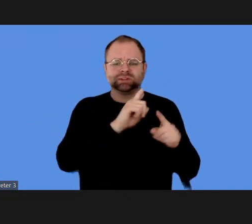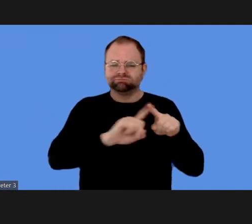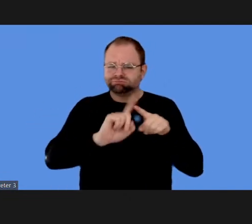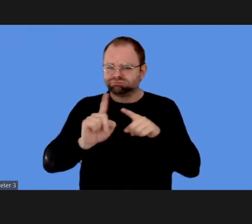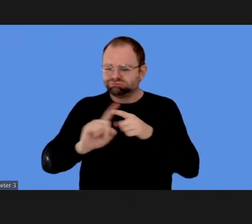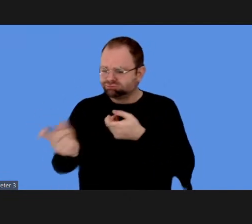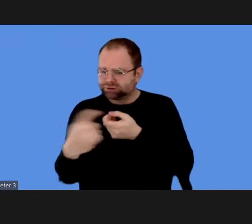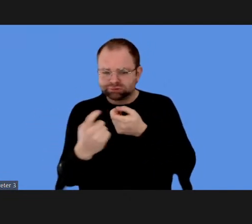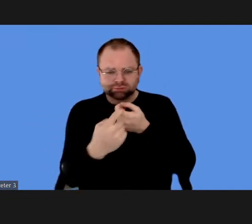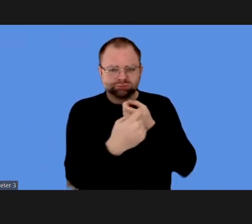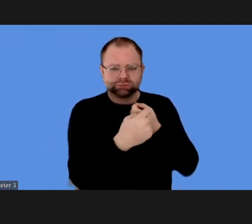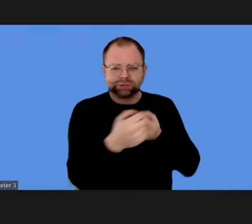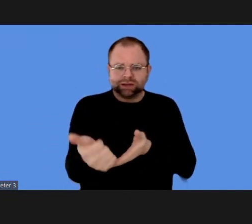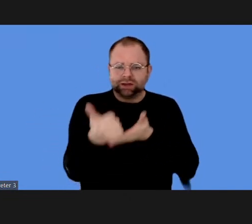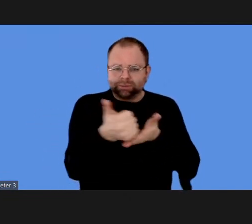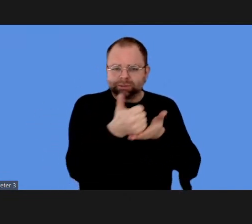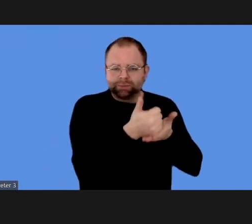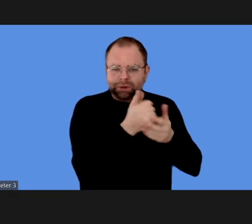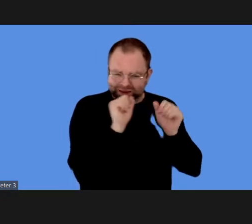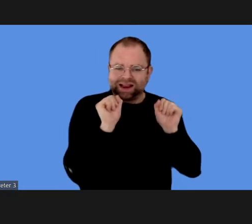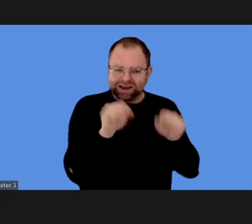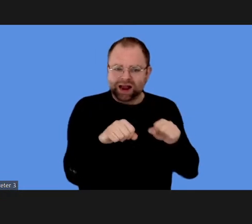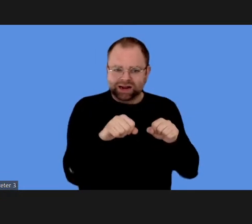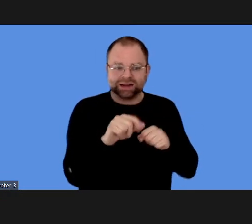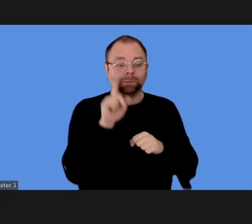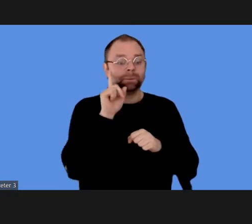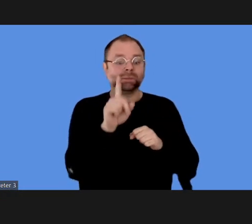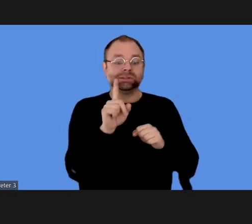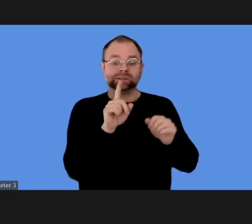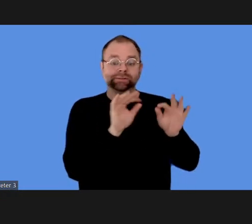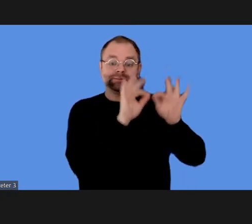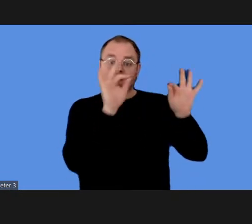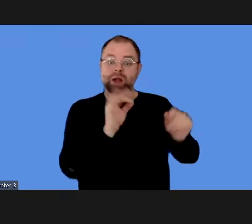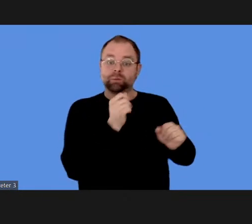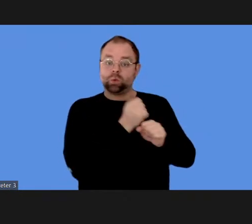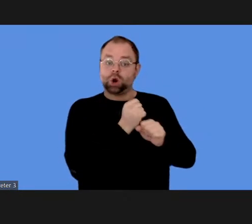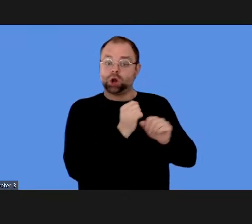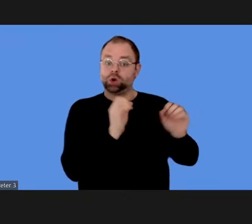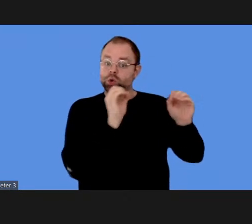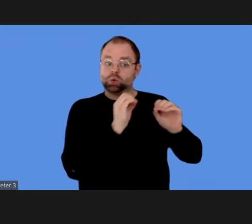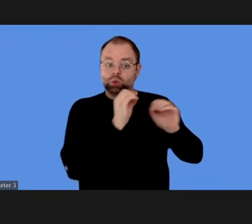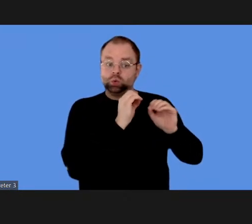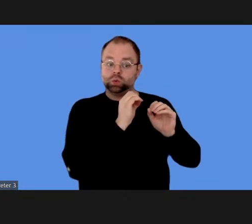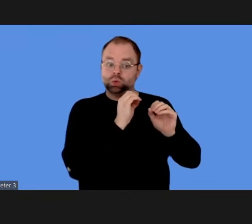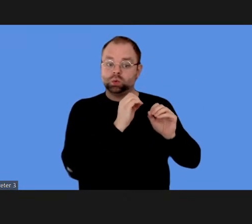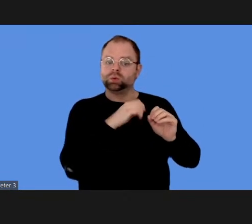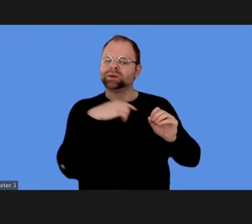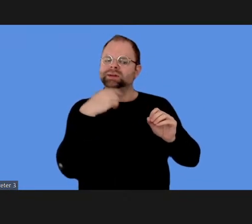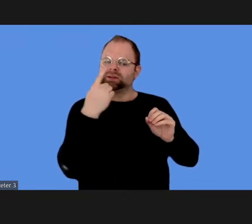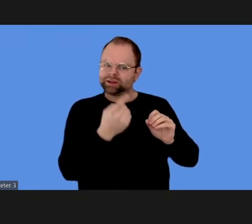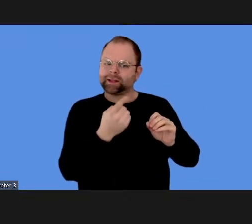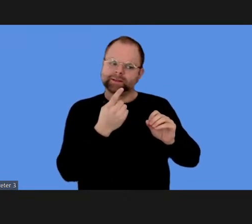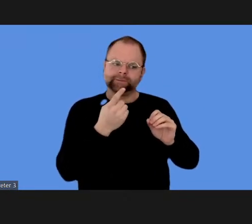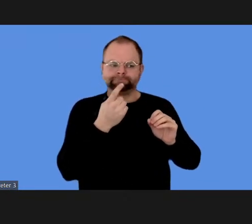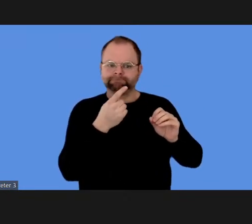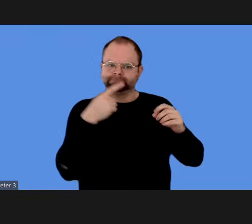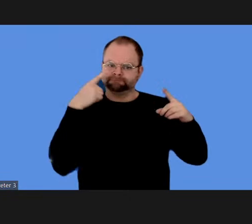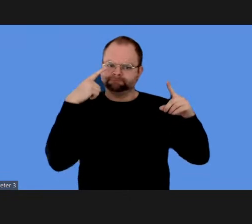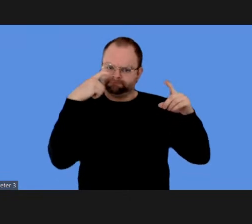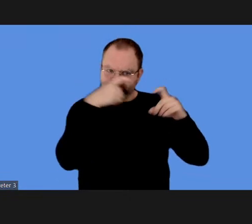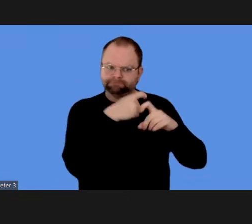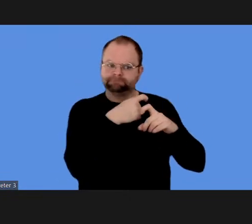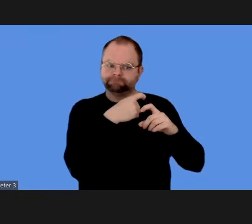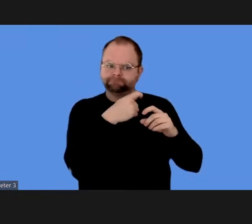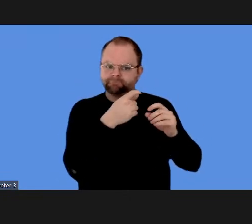still insist for such forum to have a collective voice and really push for the